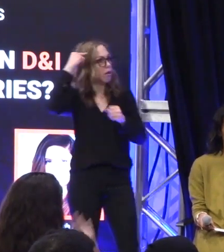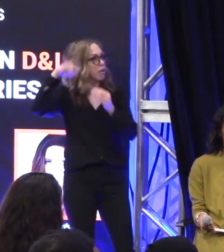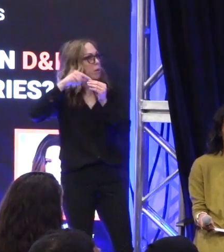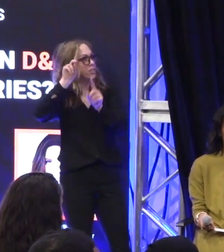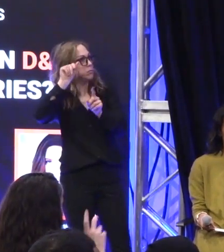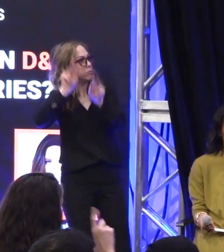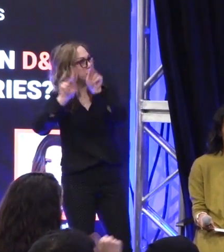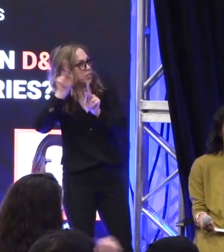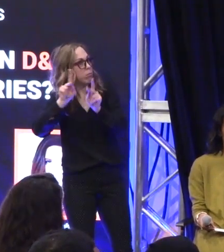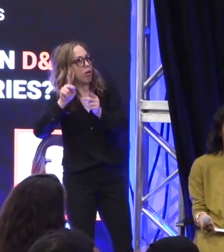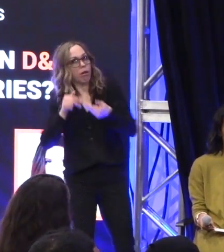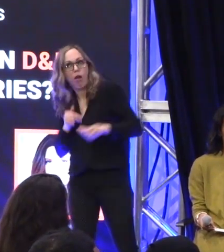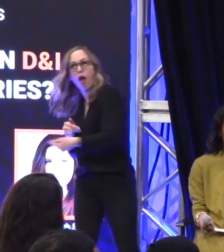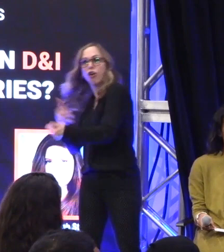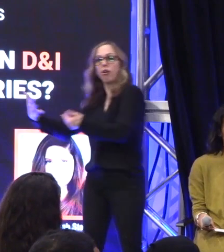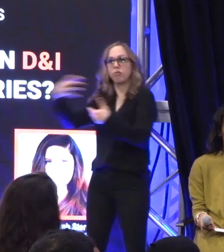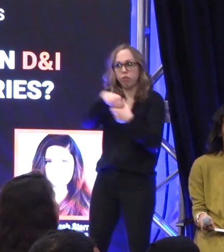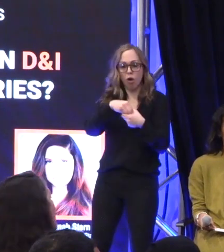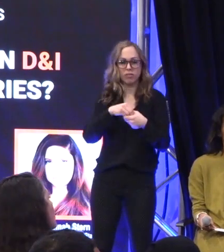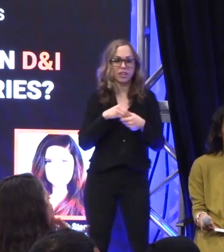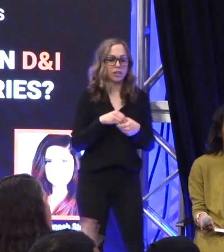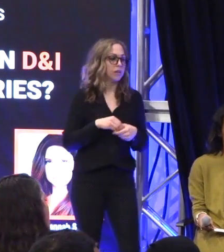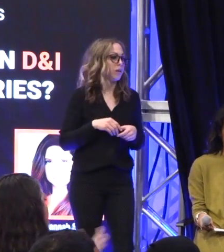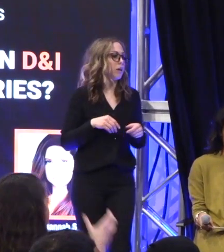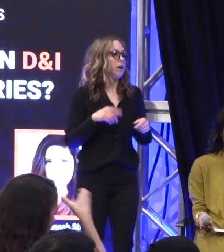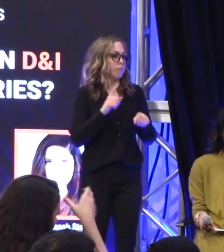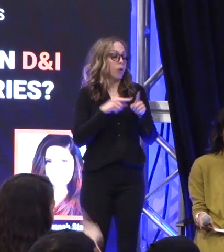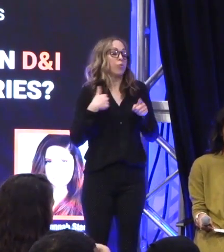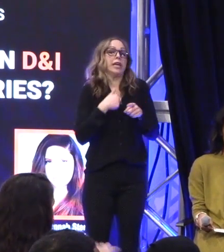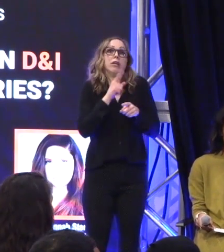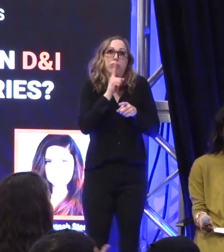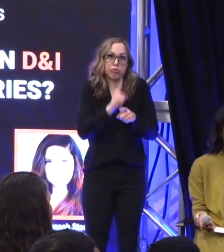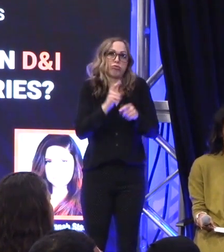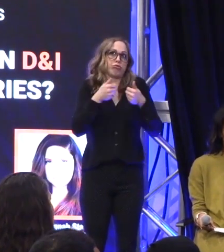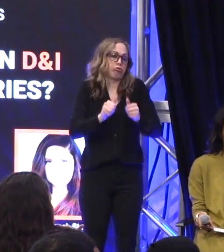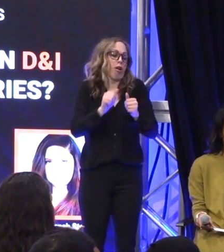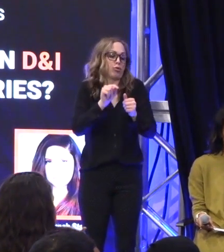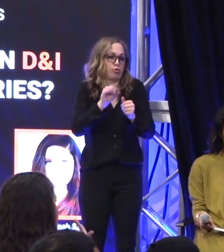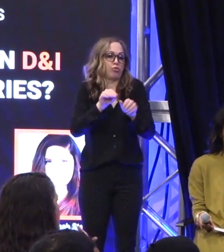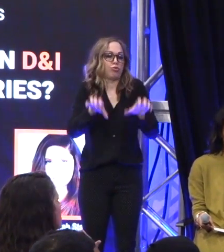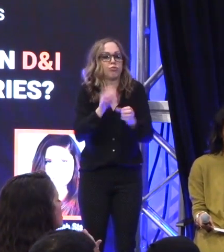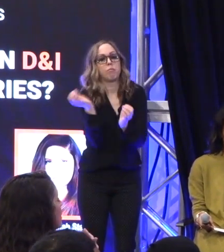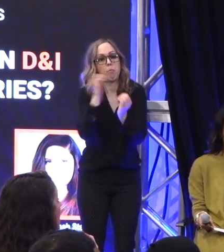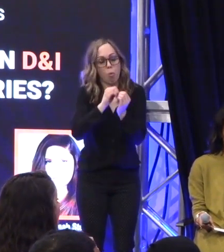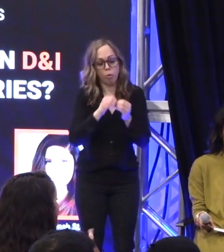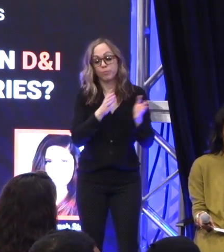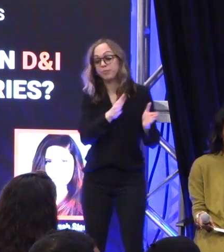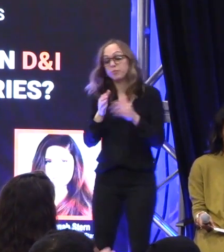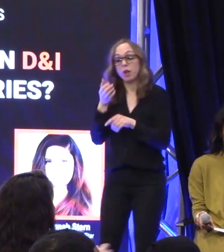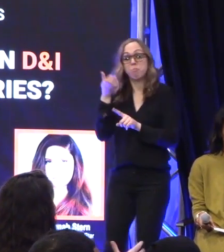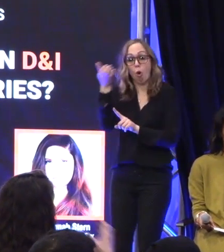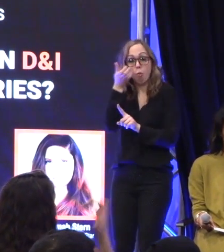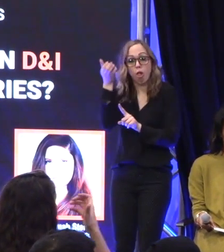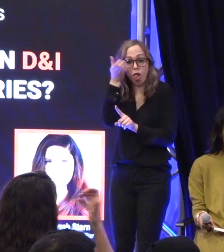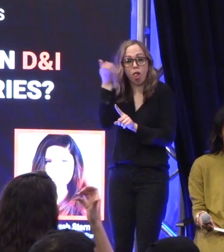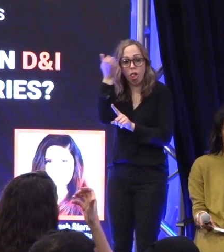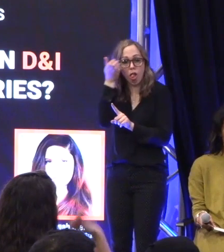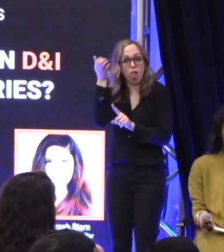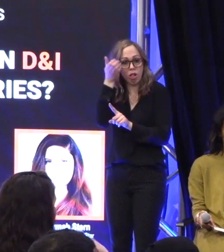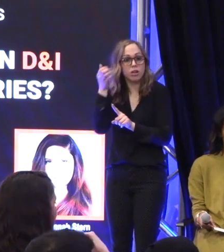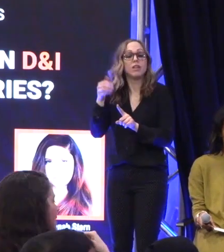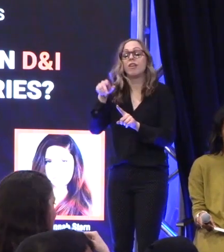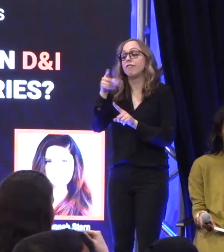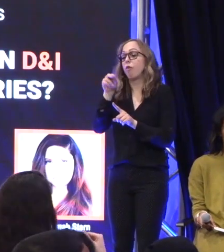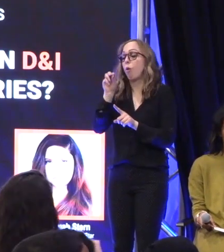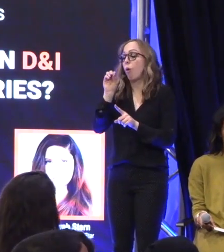them on board. I don't know a ton about that, but we're trying to do that. Also, just the explosion of mobile. You know, we came out with Photoshop